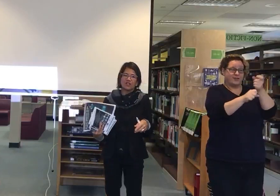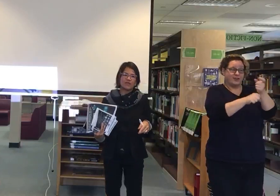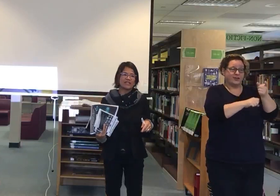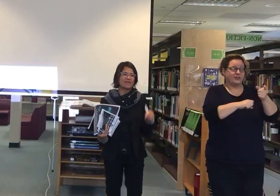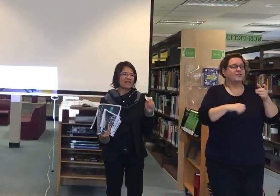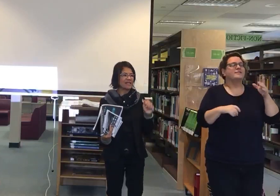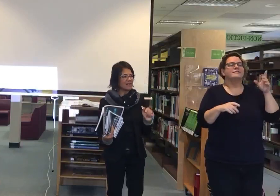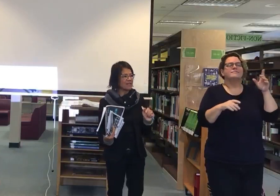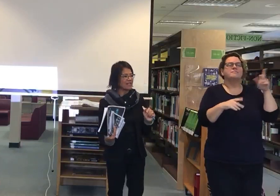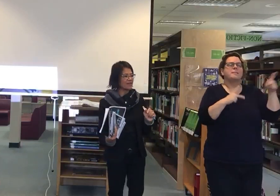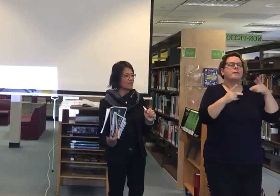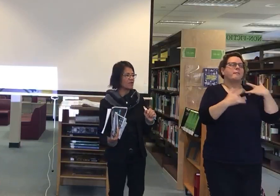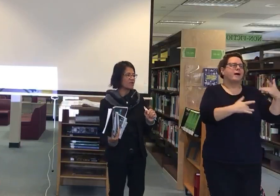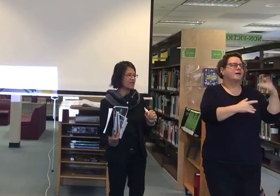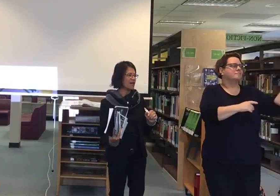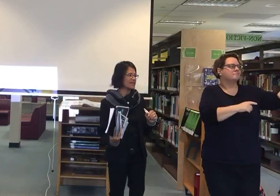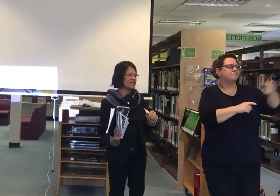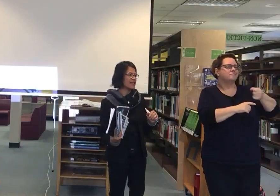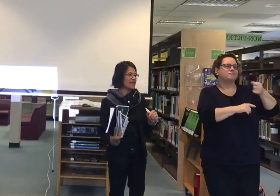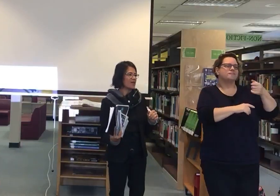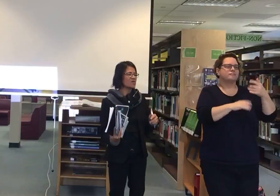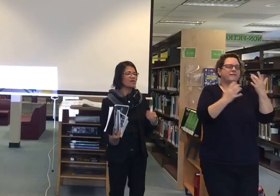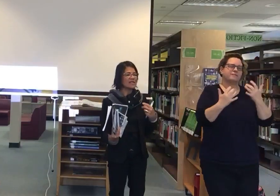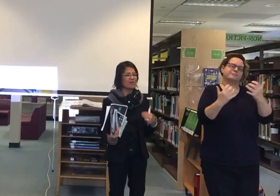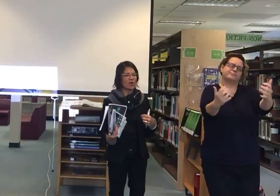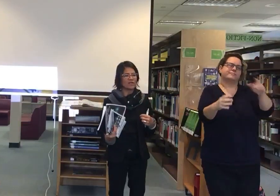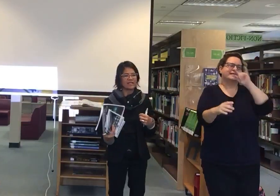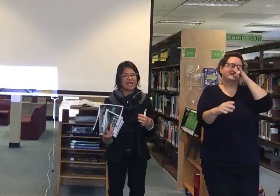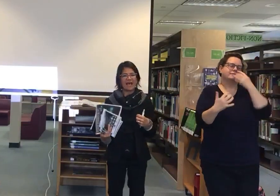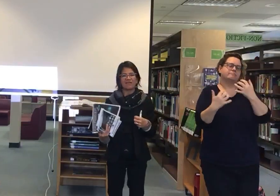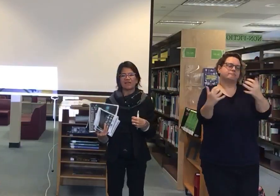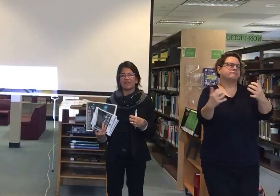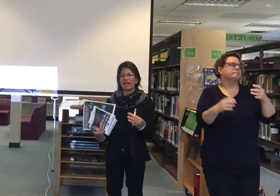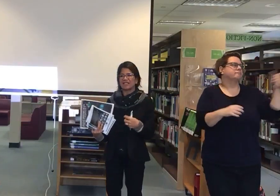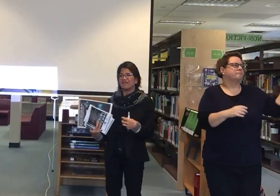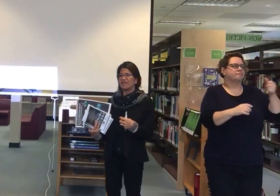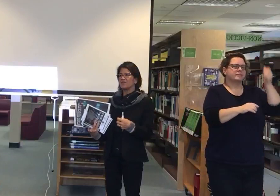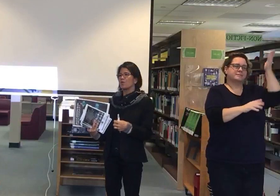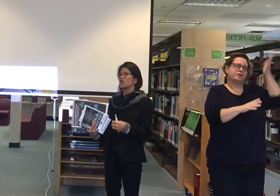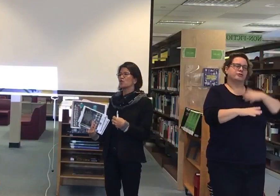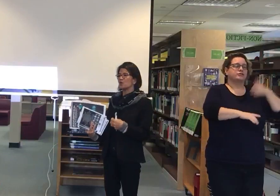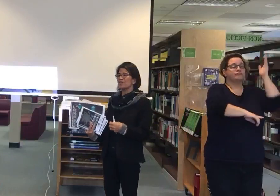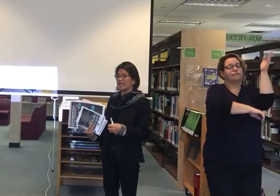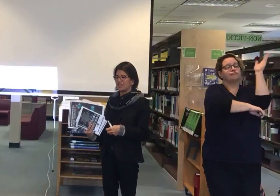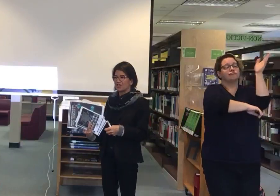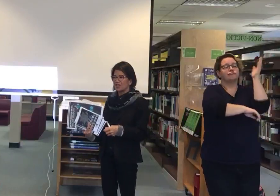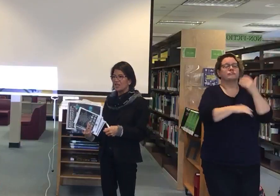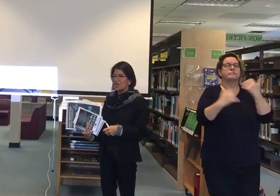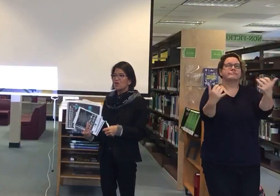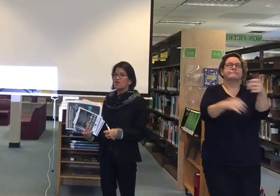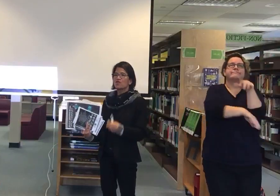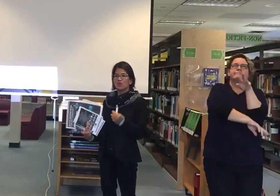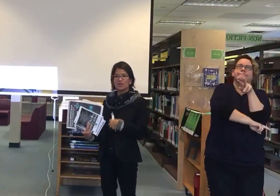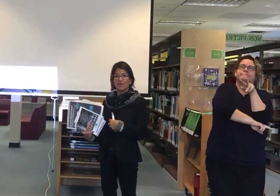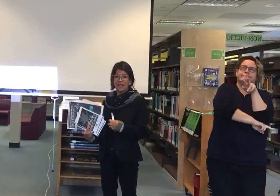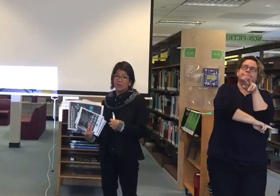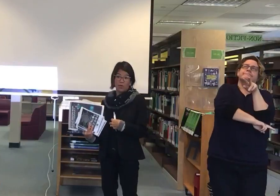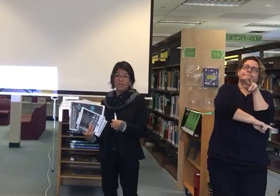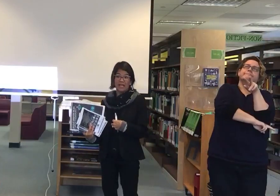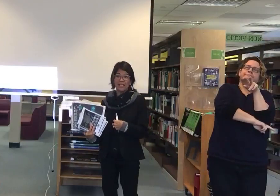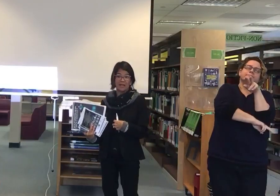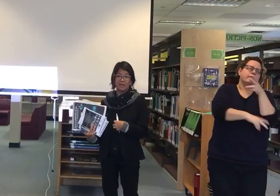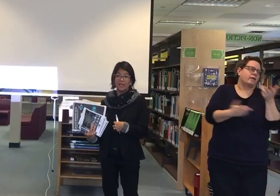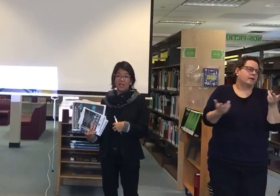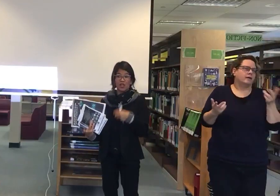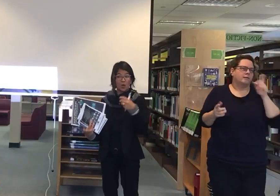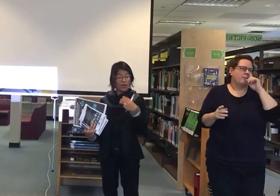And last year we did something a little bit different, and we realized what's really important is to have the activities more student-centered. So the students, because